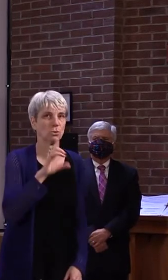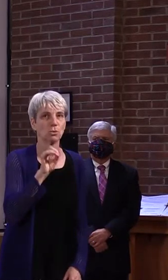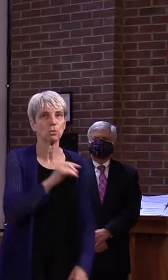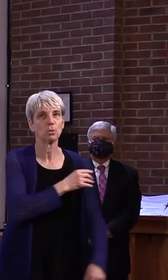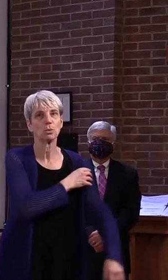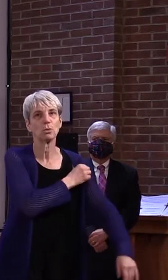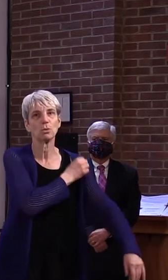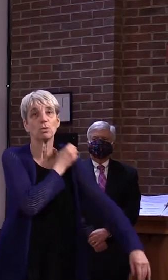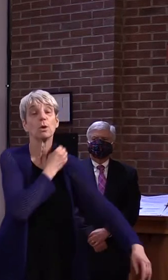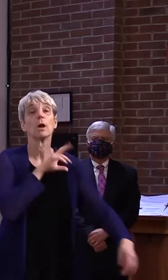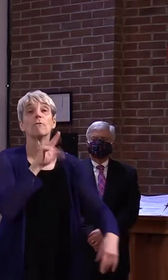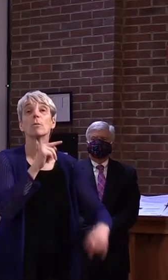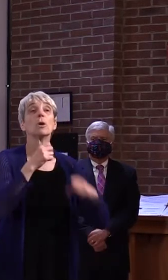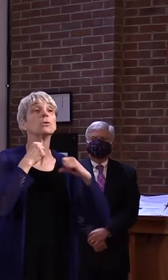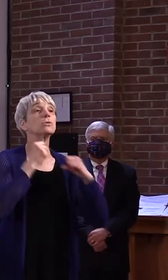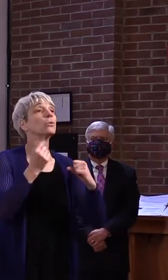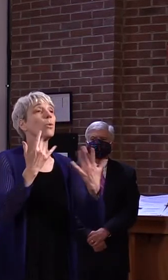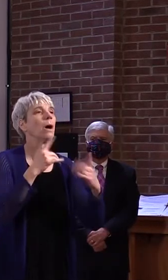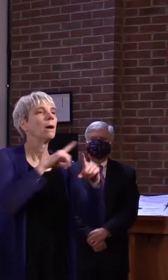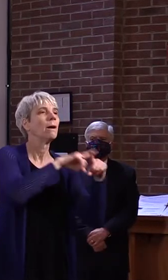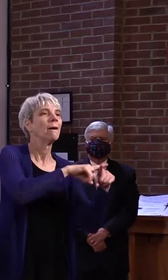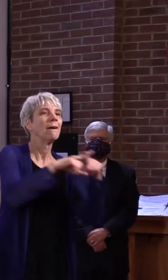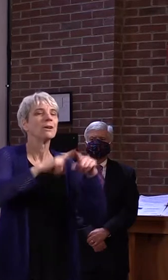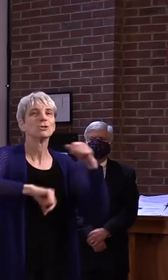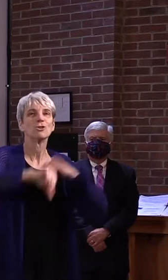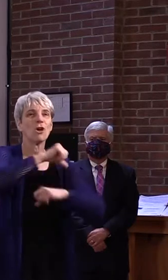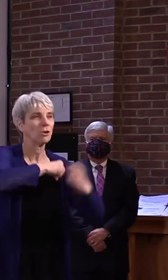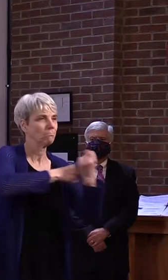count on each other when it matters the most.